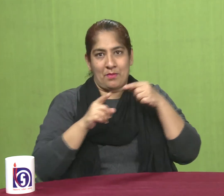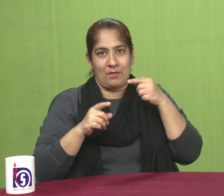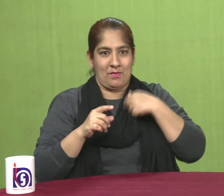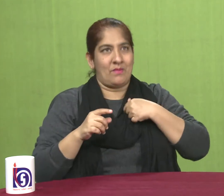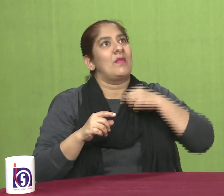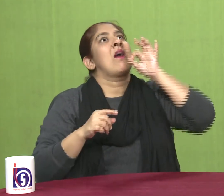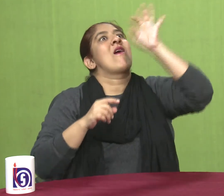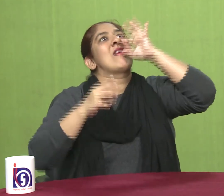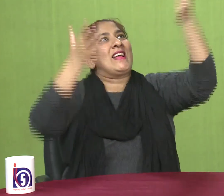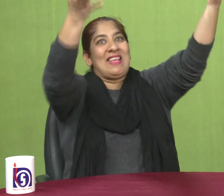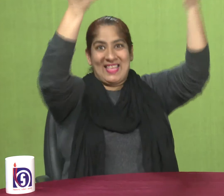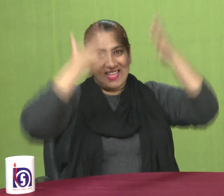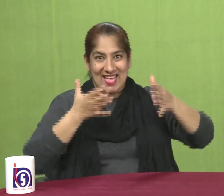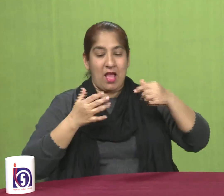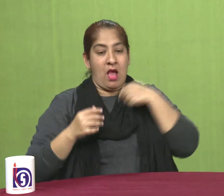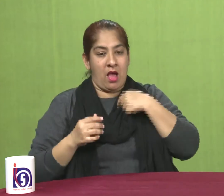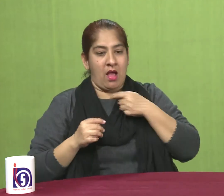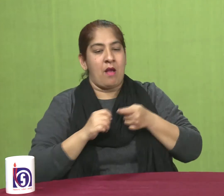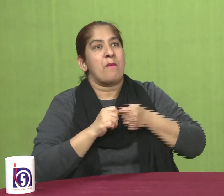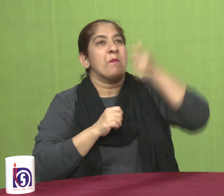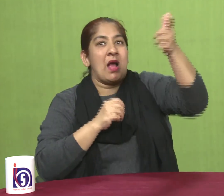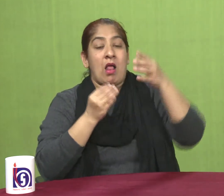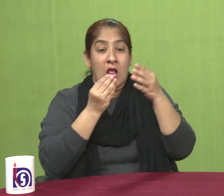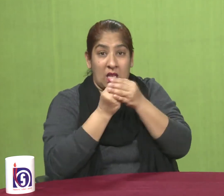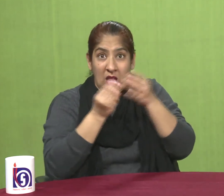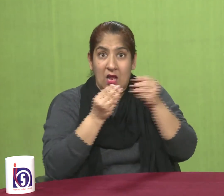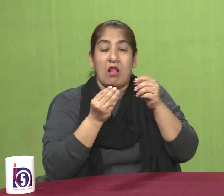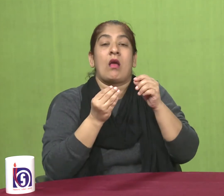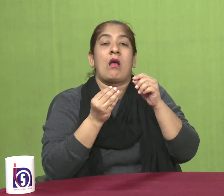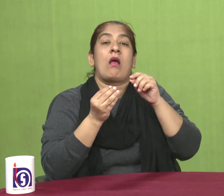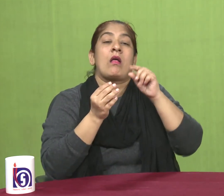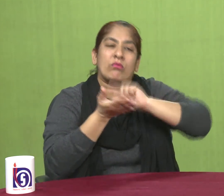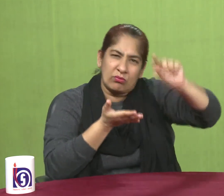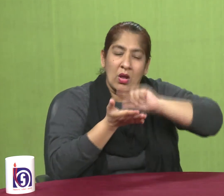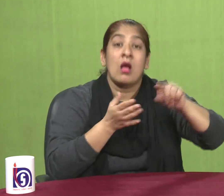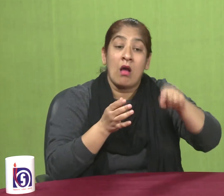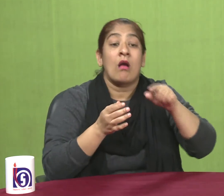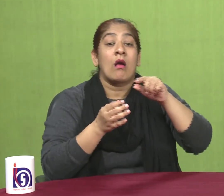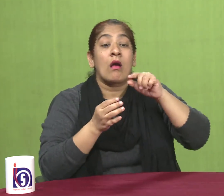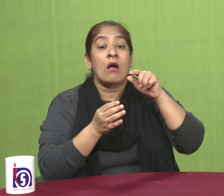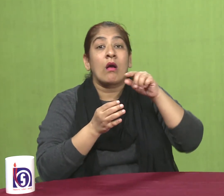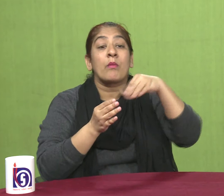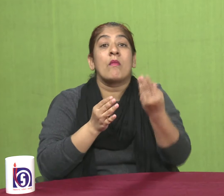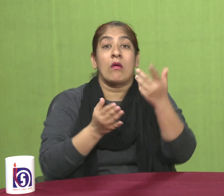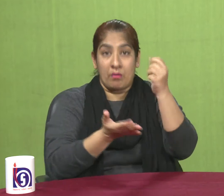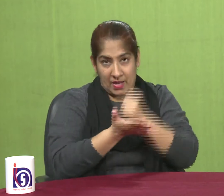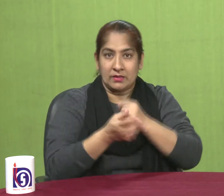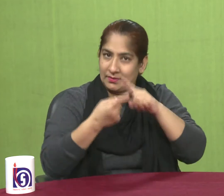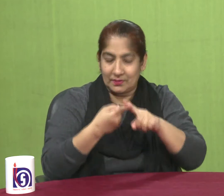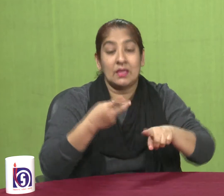sending letter of credit, where if you are not able to pay the amount of your